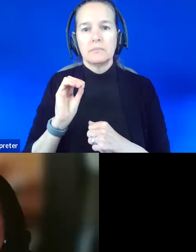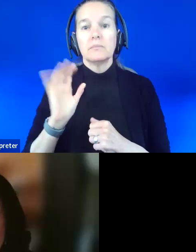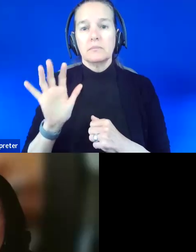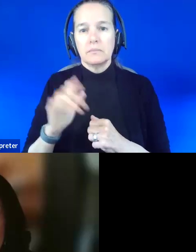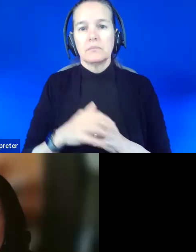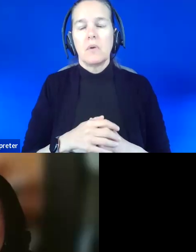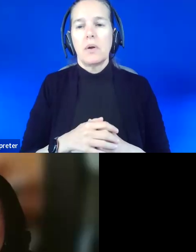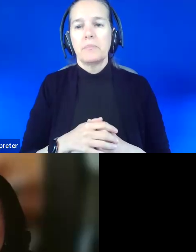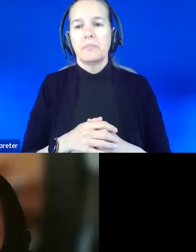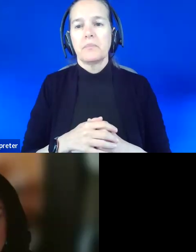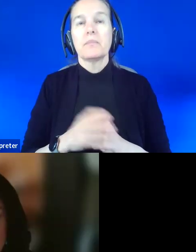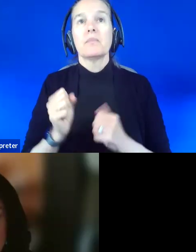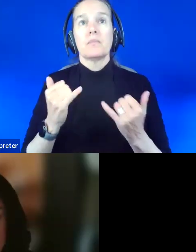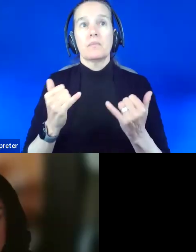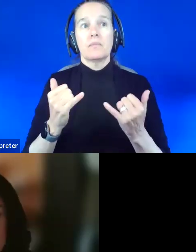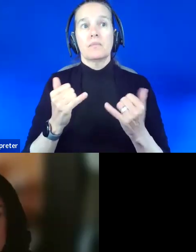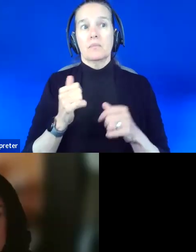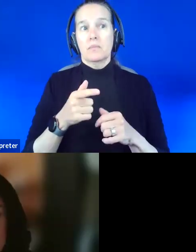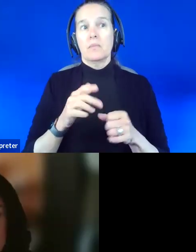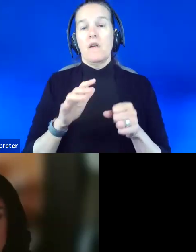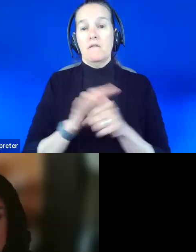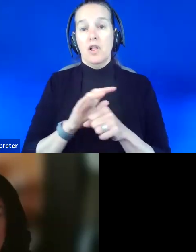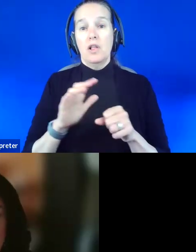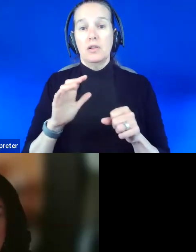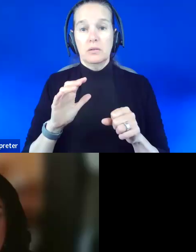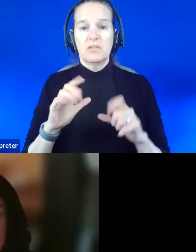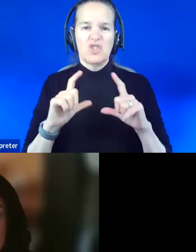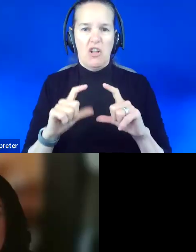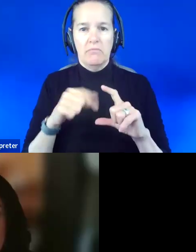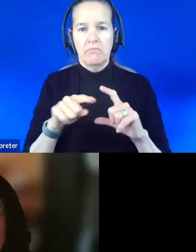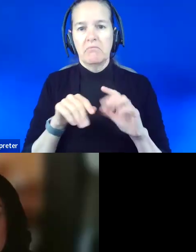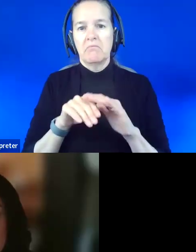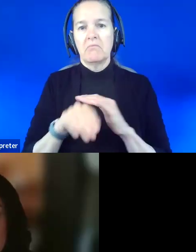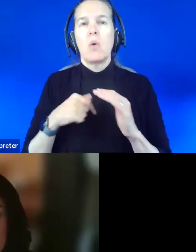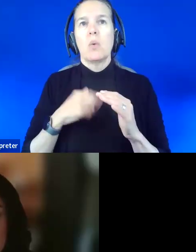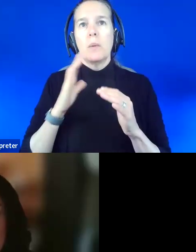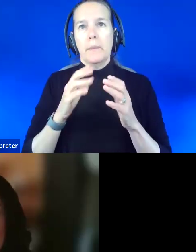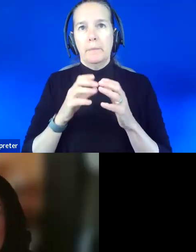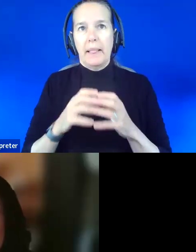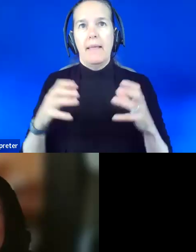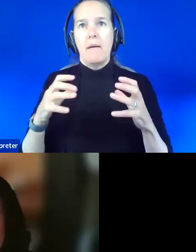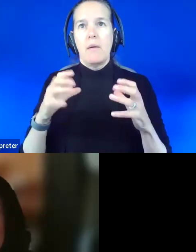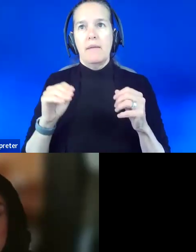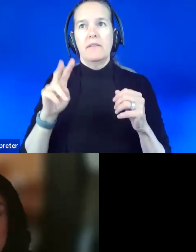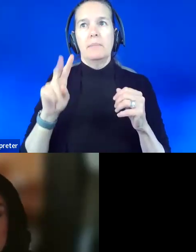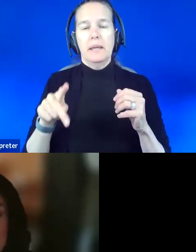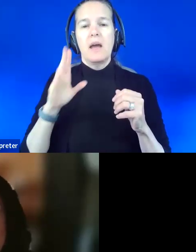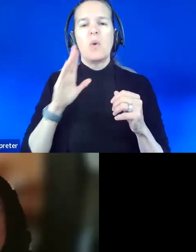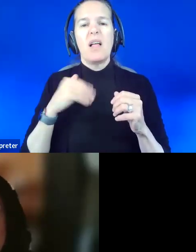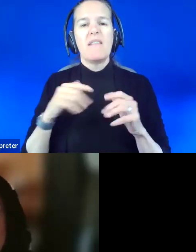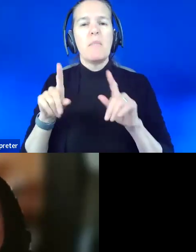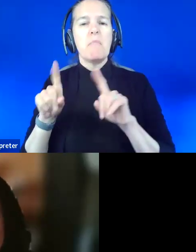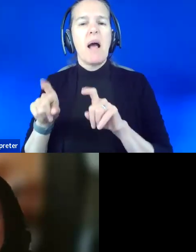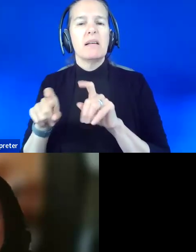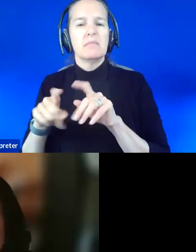Yes. So with Full Circle right now, we are looking to build our MVP out and then have a pilot program. So we're looking to go to a few different